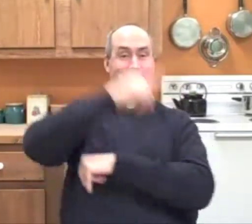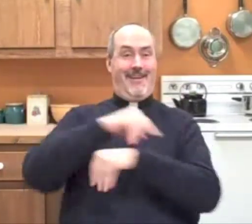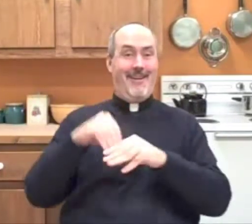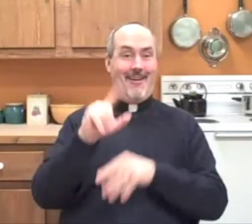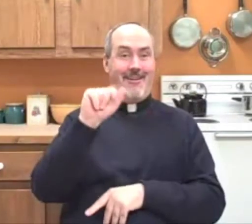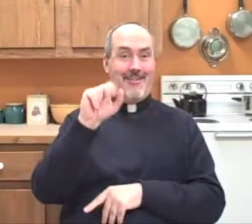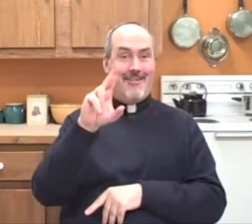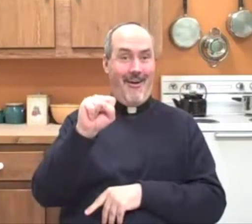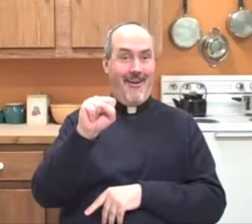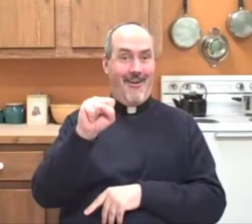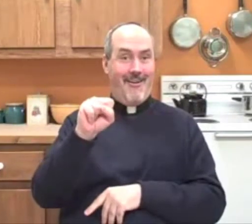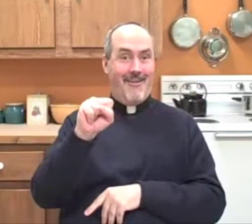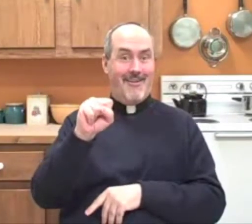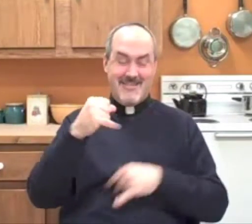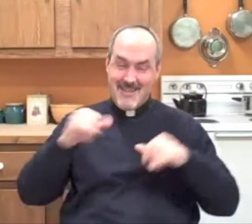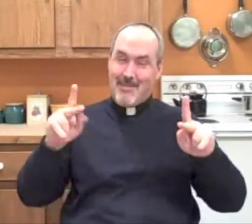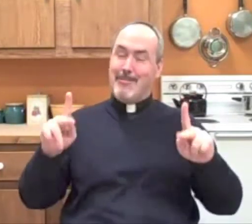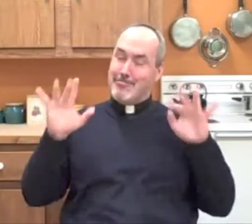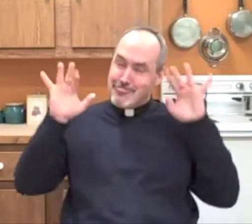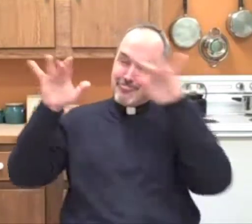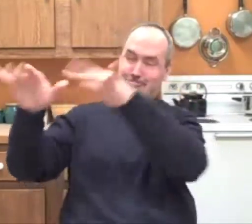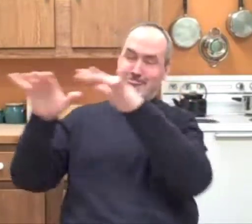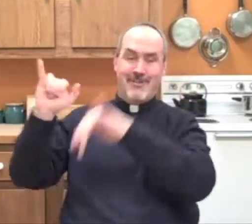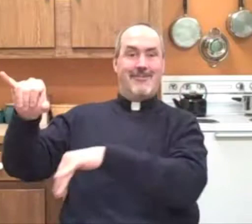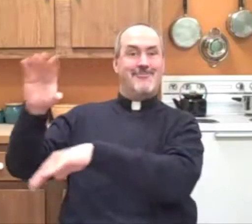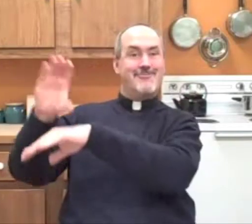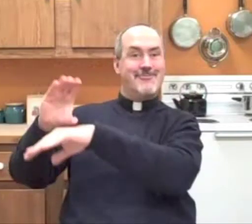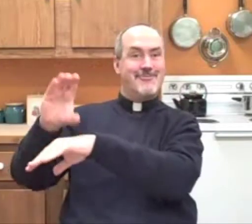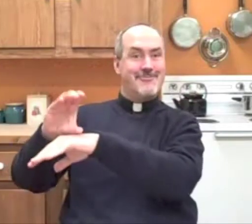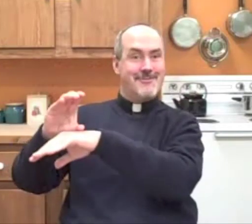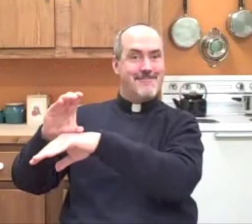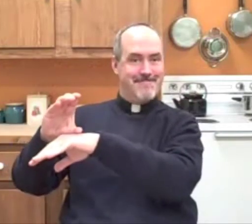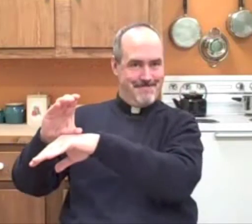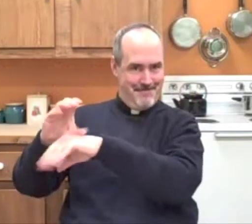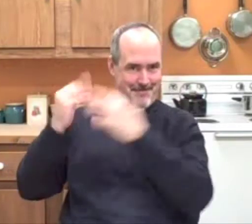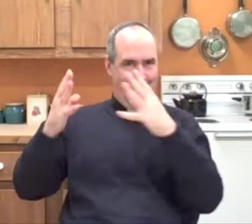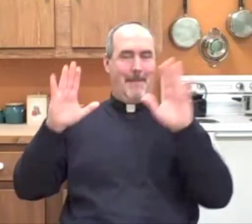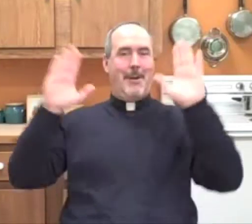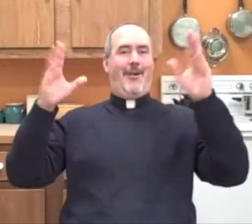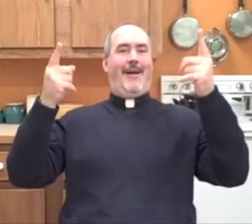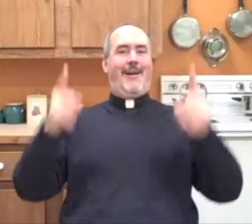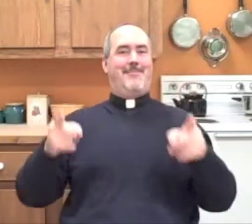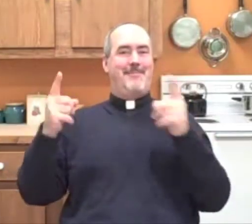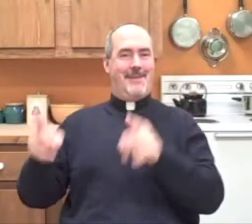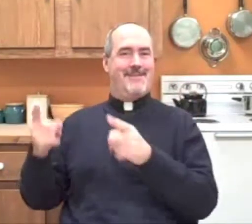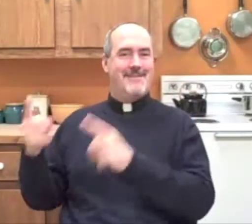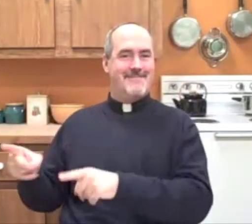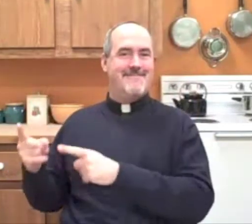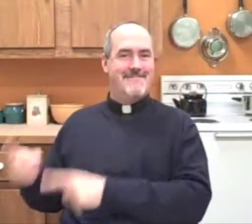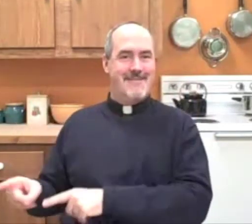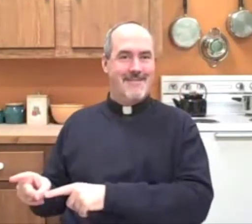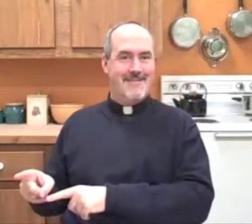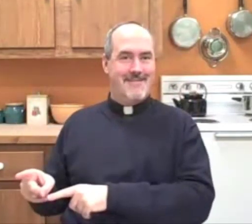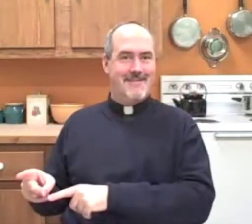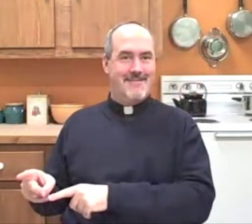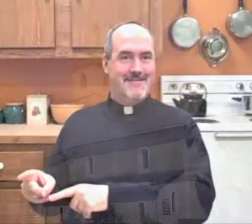today. And even today, people from all over come to that church to witness what's happened.